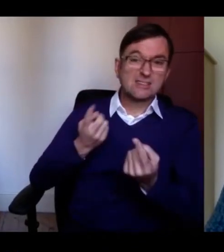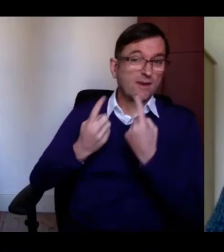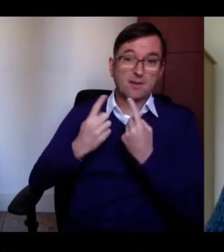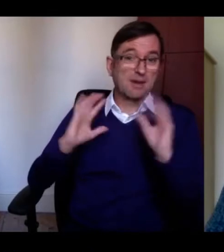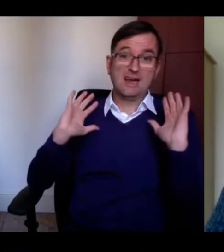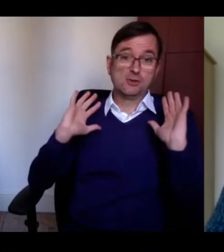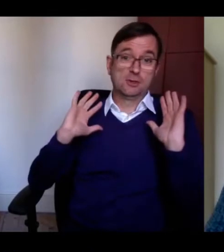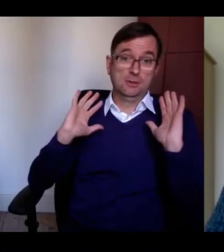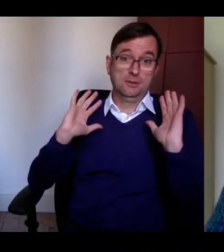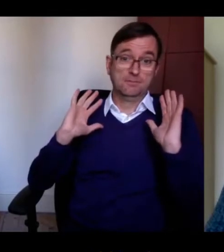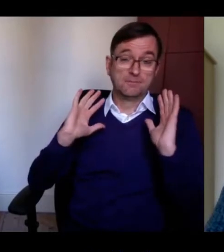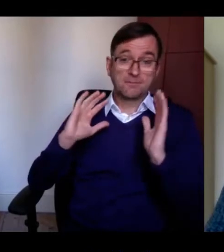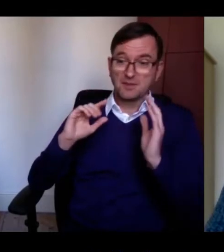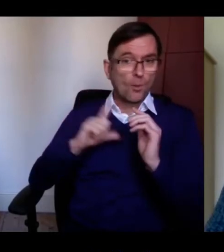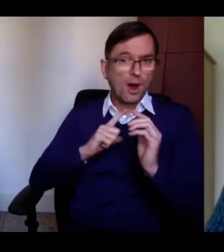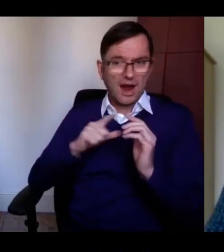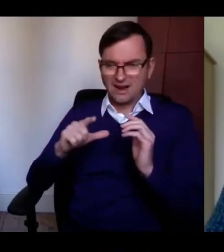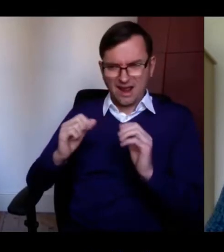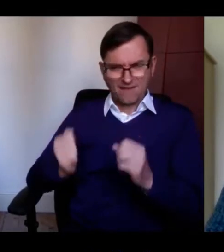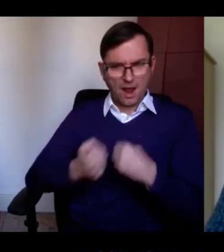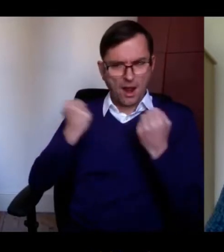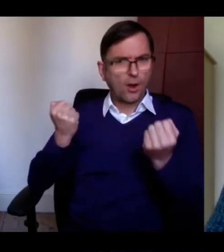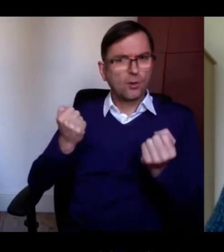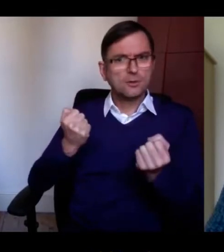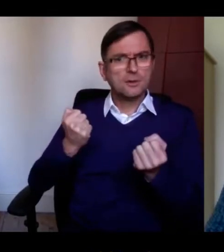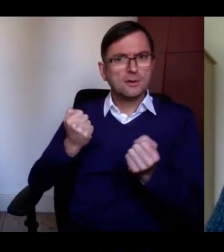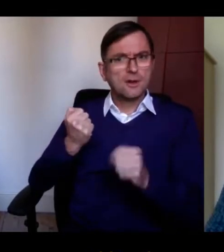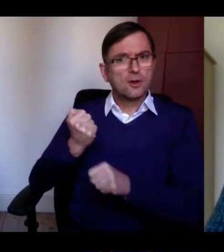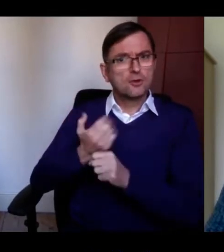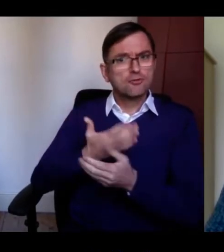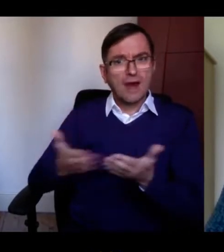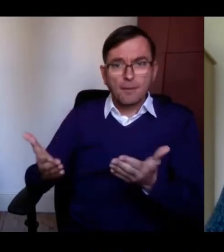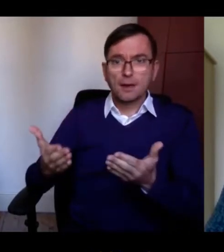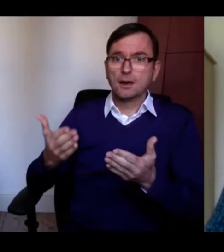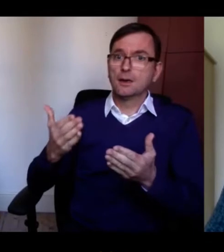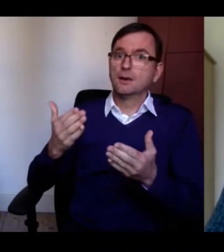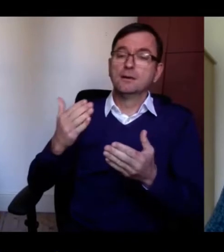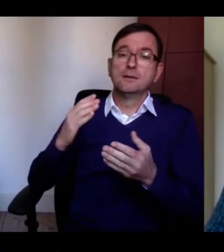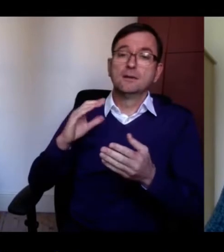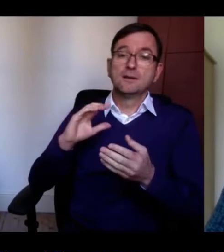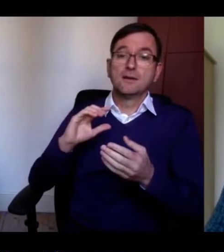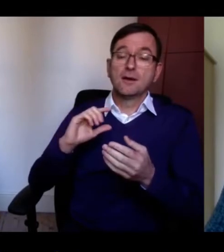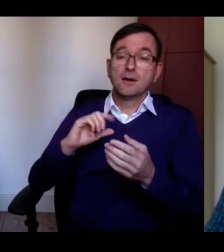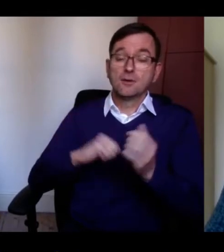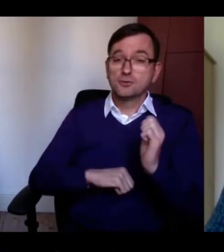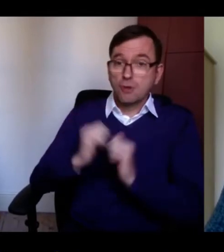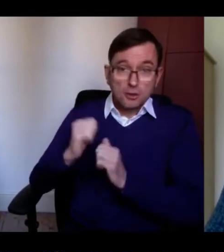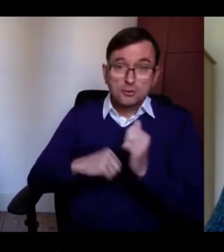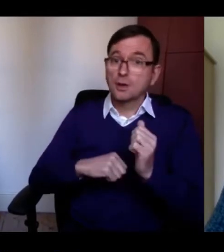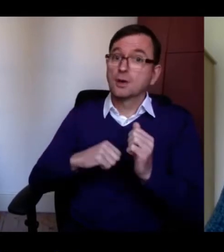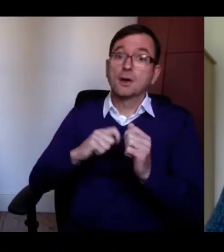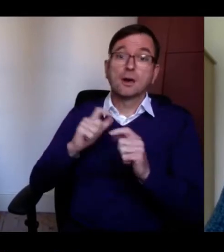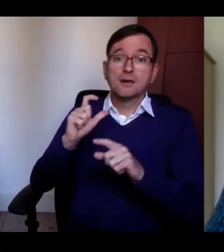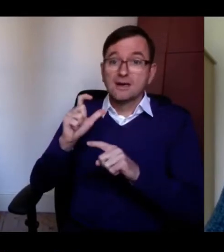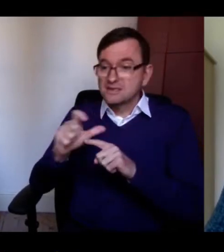news, what's happening. And it's the way we understand information. It's got its own grammar,